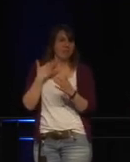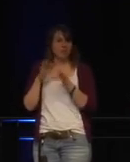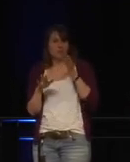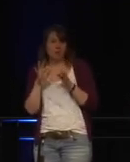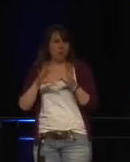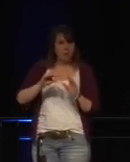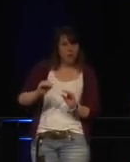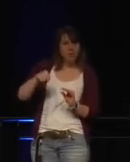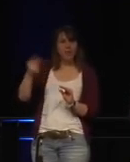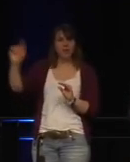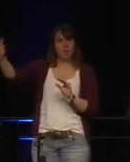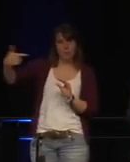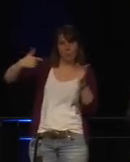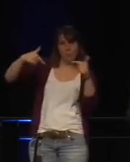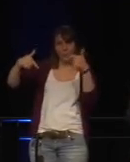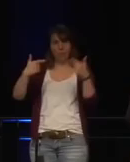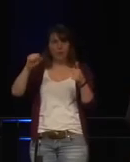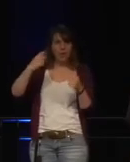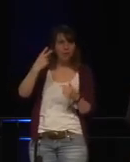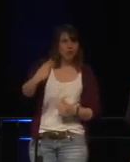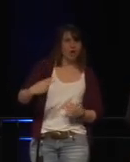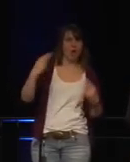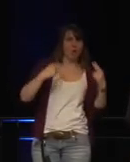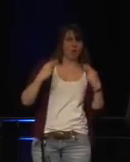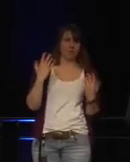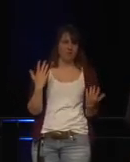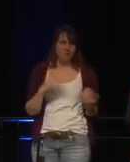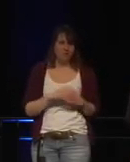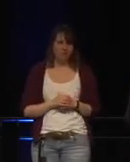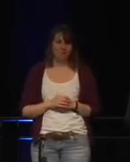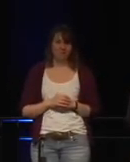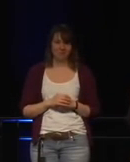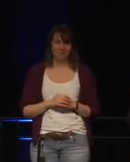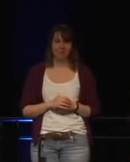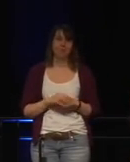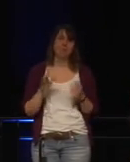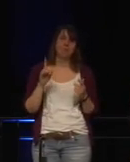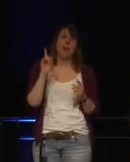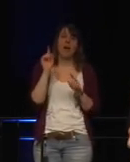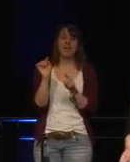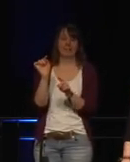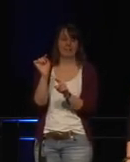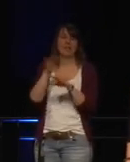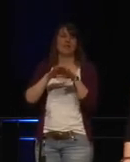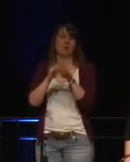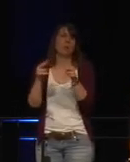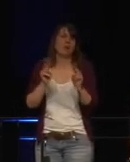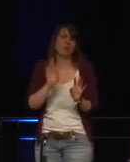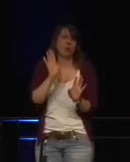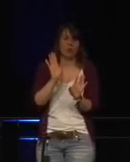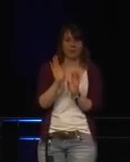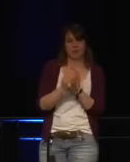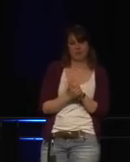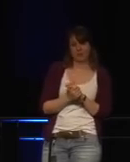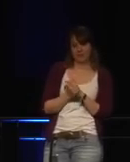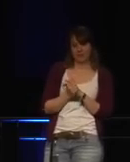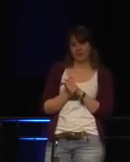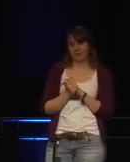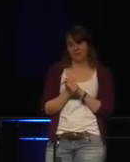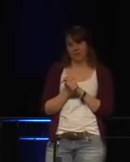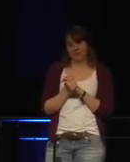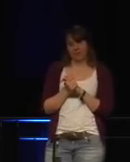forgot to change it, it's a few more players than expected that might be watching your newest video